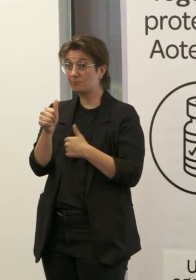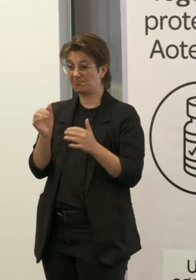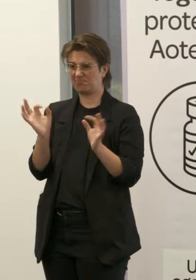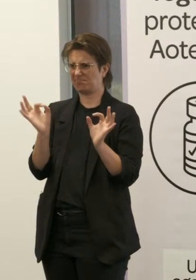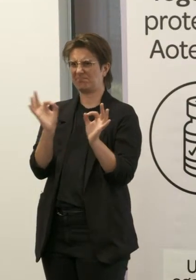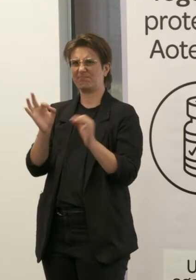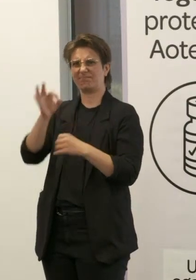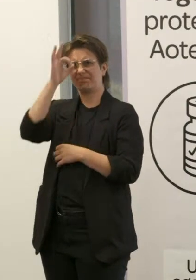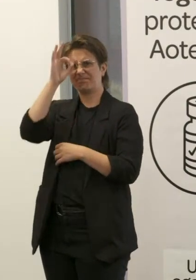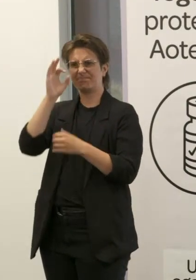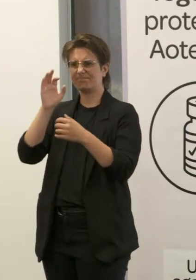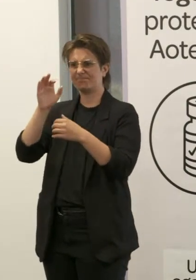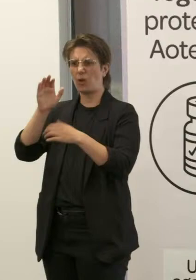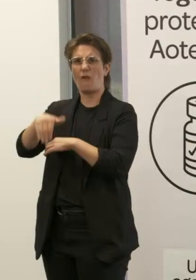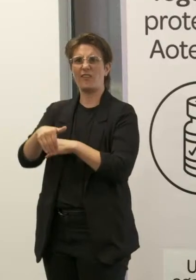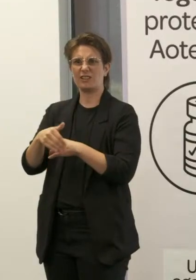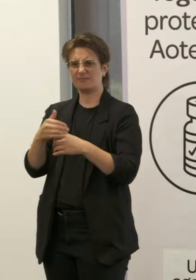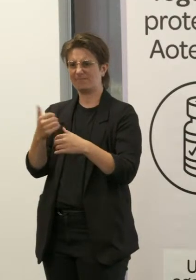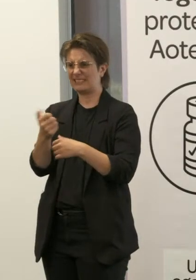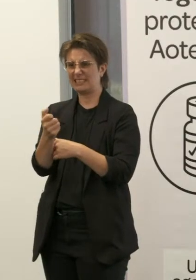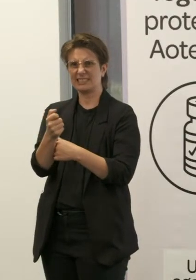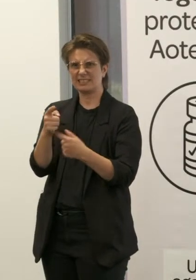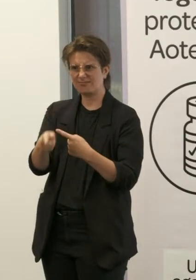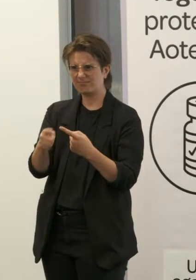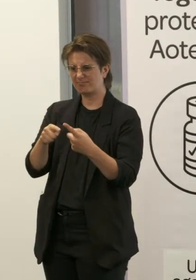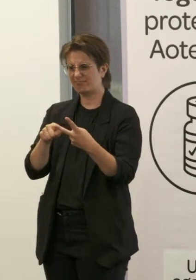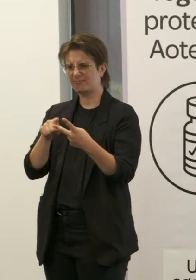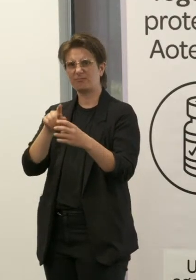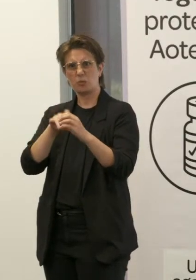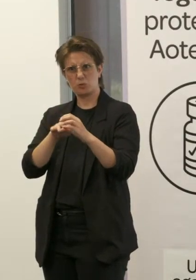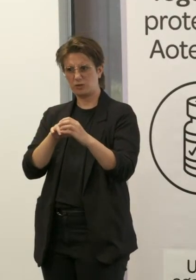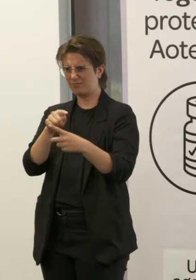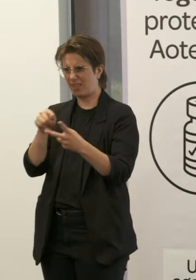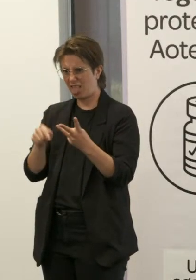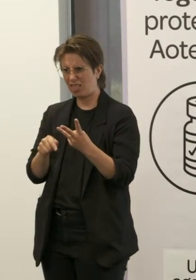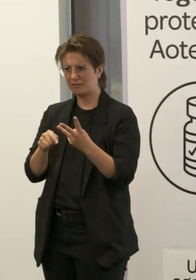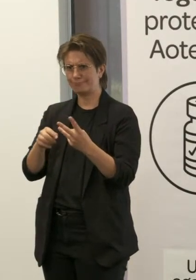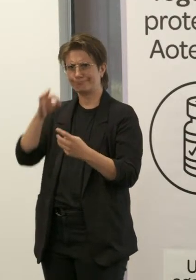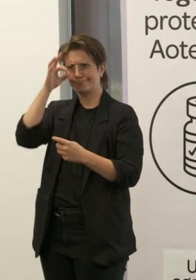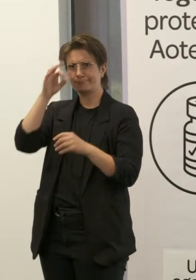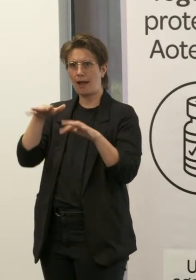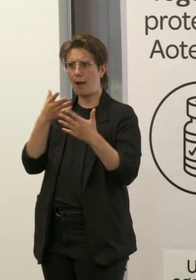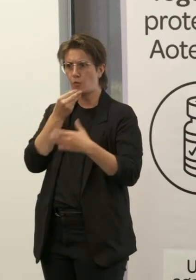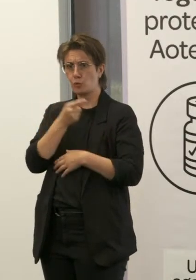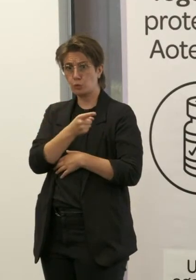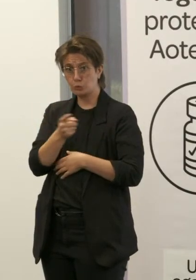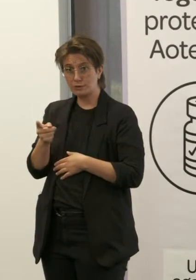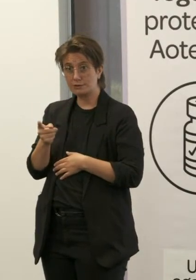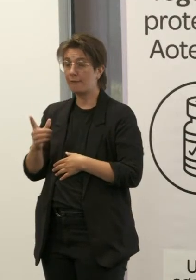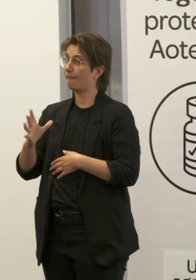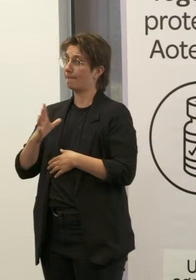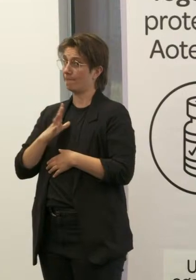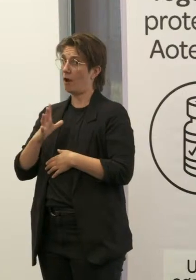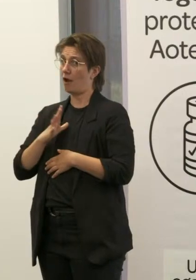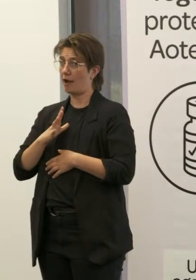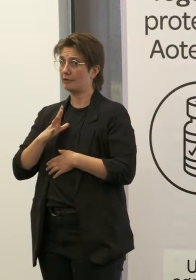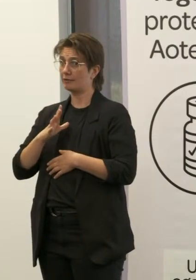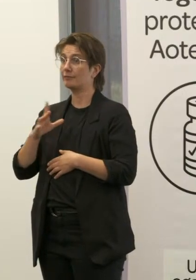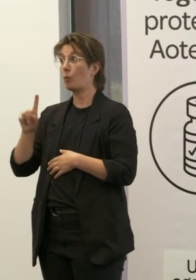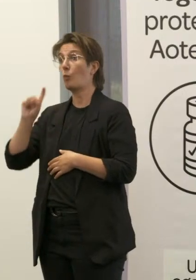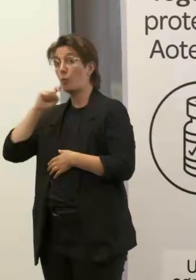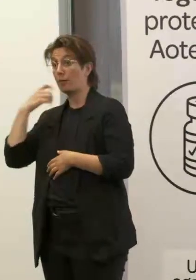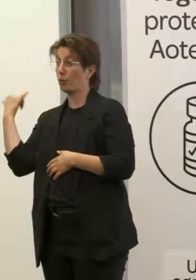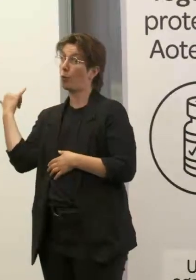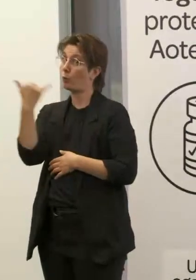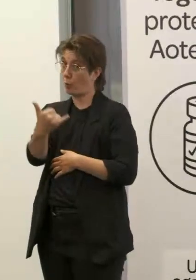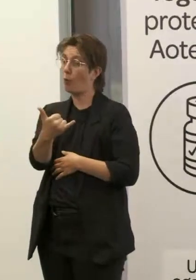most of our cases now are notified that they are a case by phone. The majority of people now won't be receiving that outbound call, but